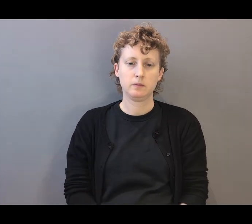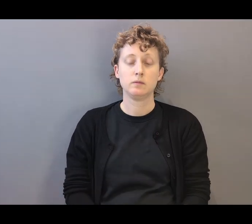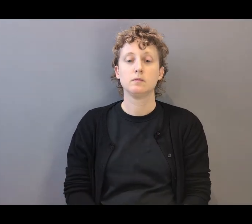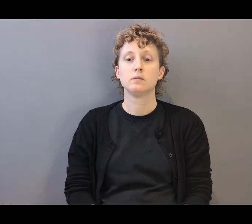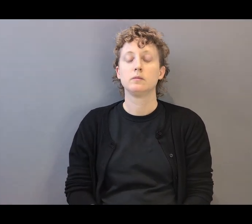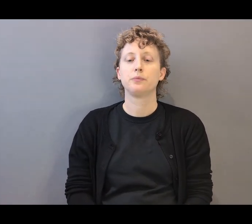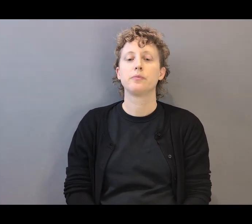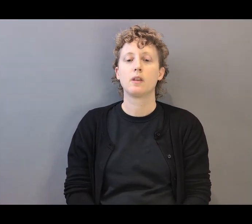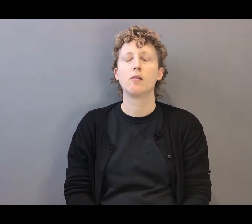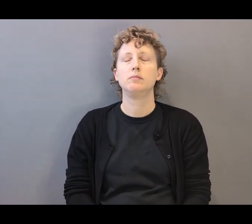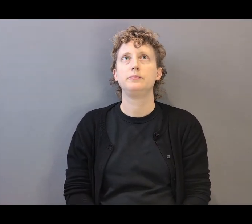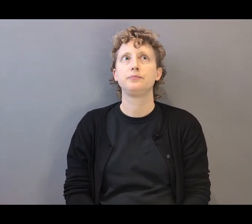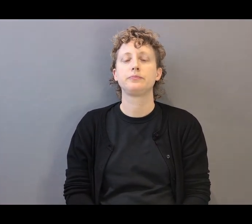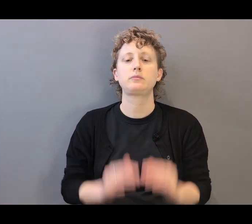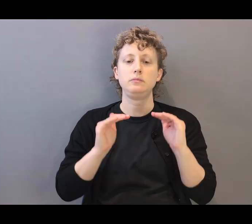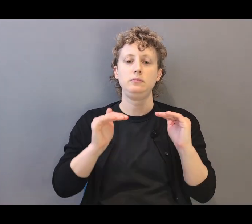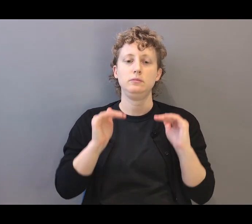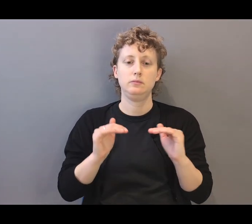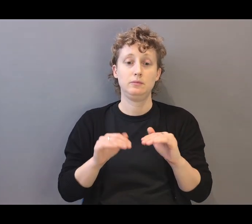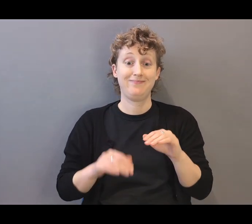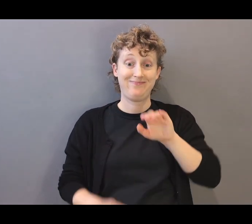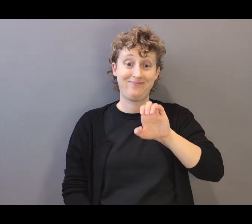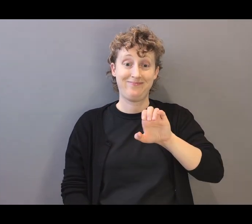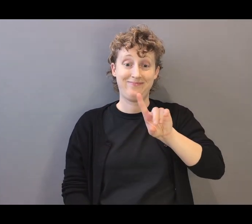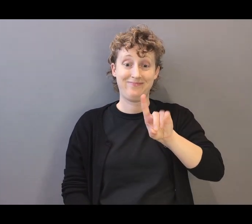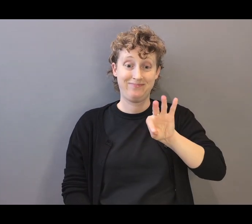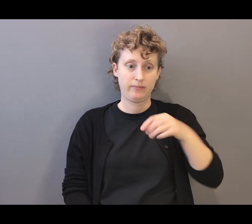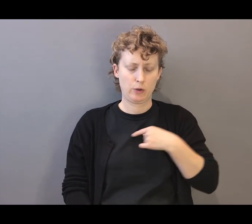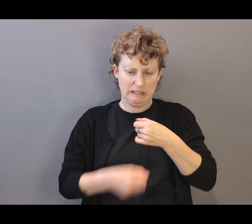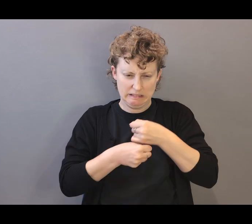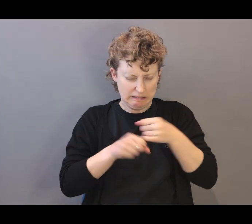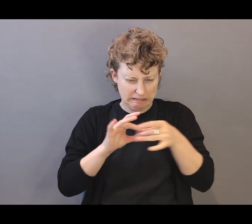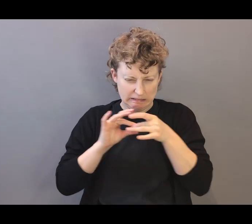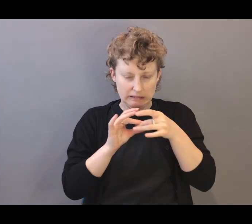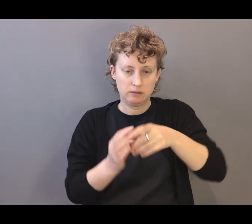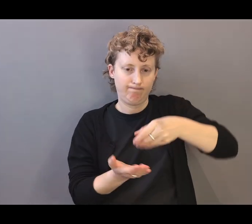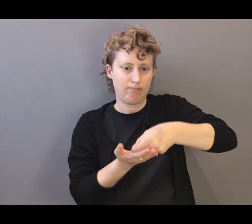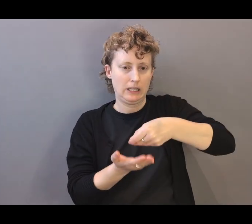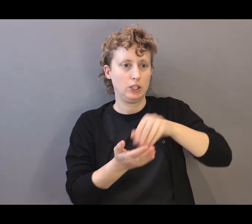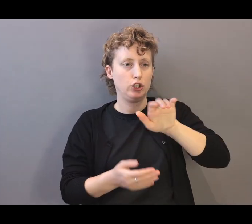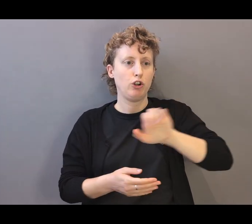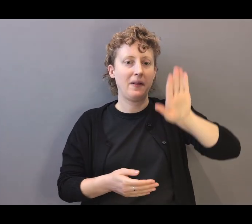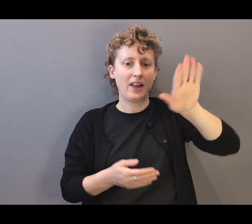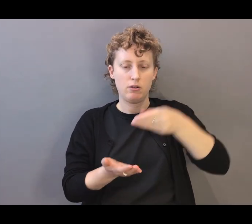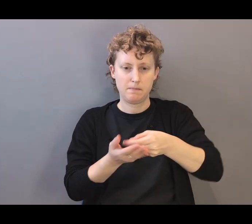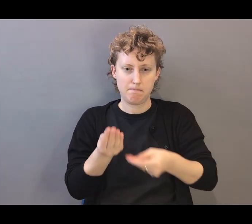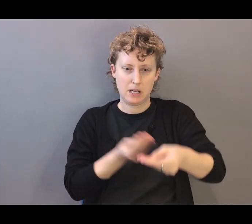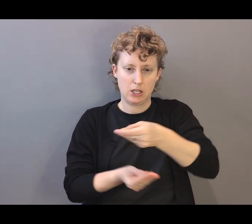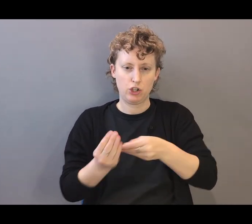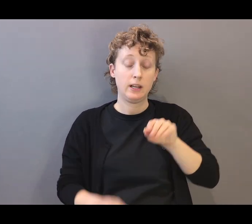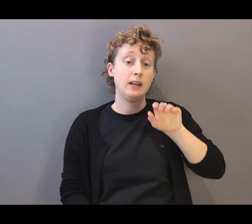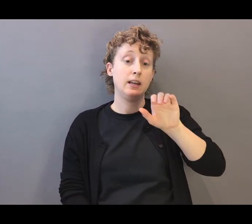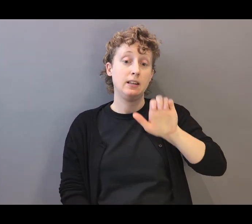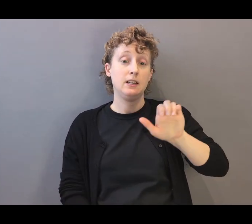second point that we are working on as EDF is money, and here I'm talking about the European budget. So the European Union not